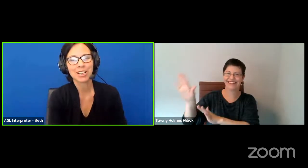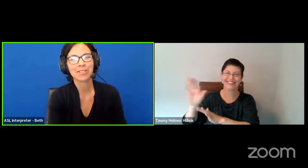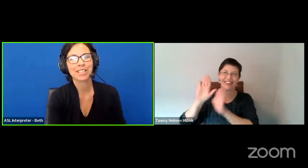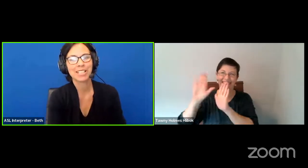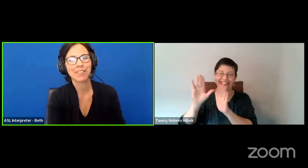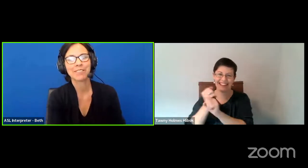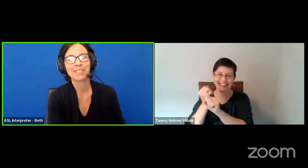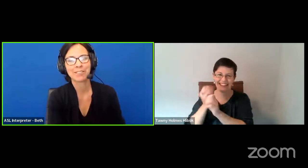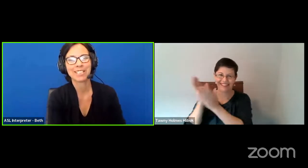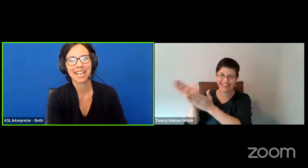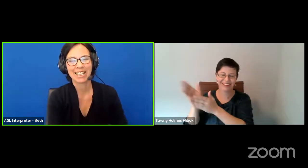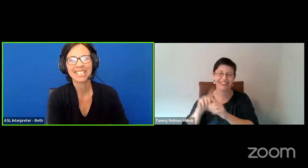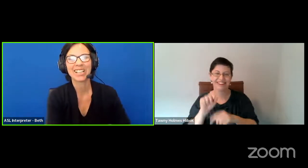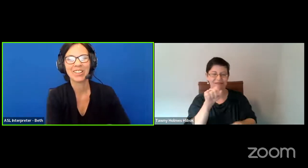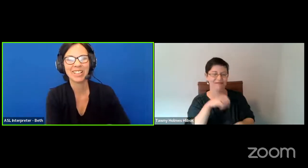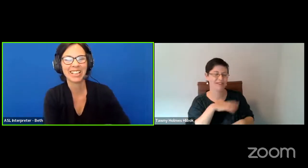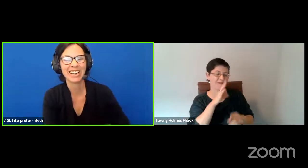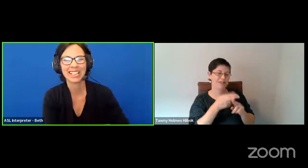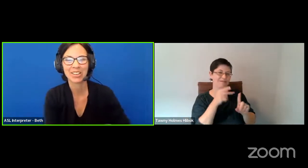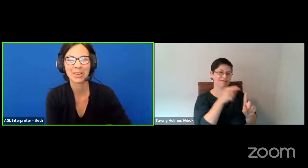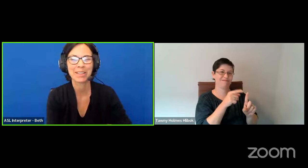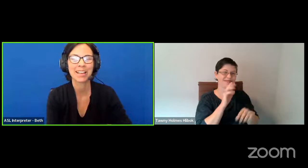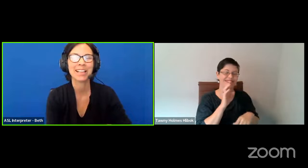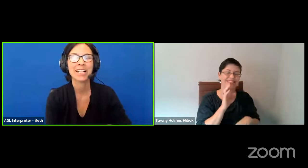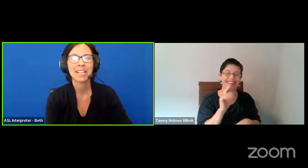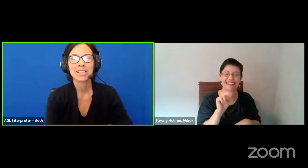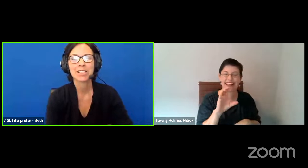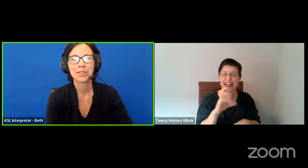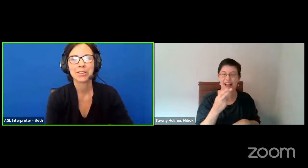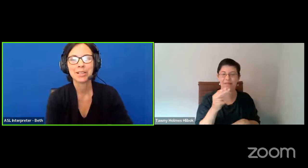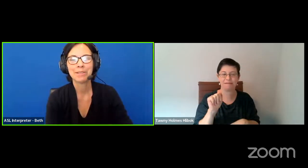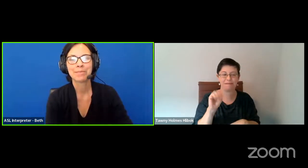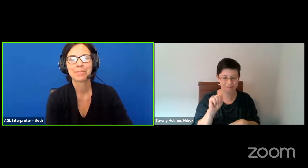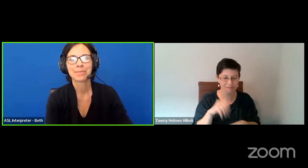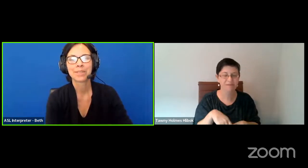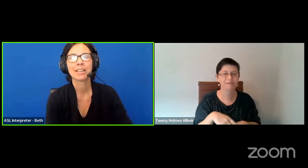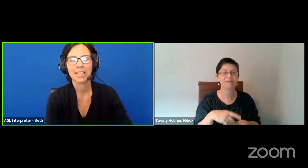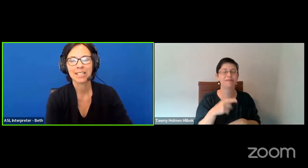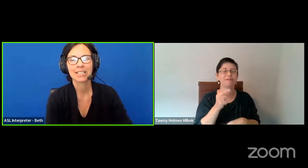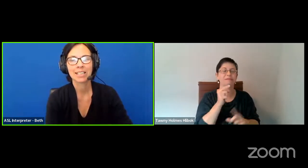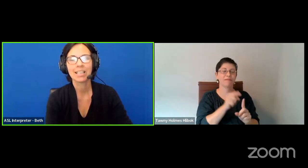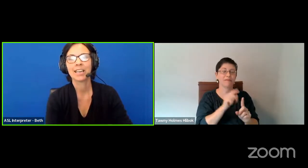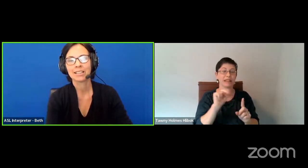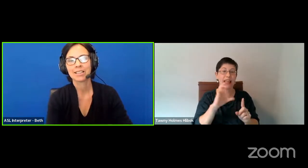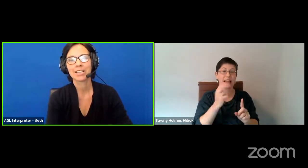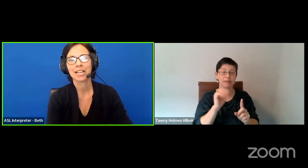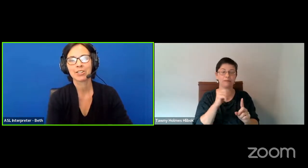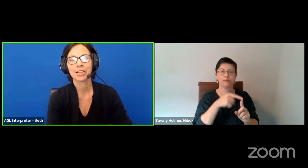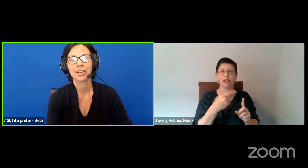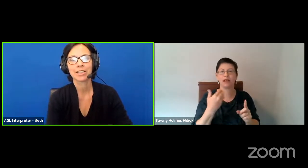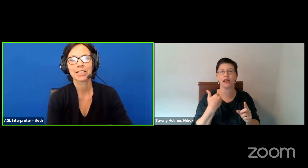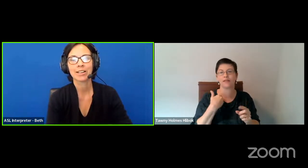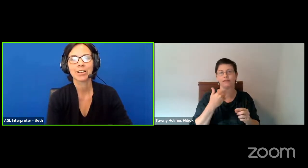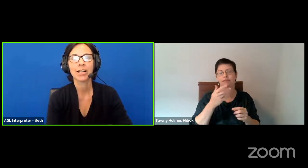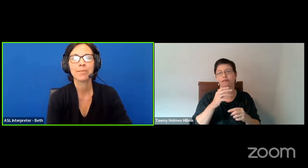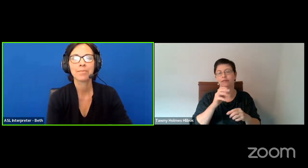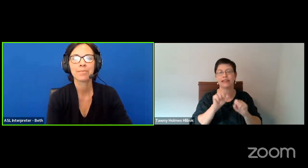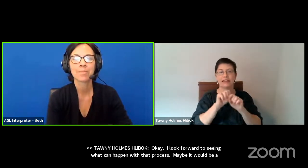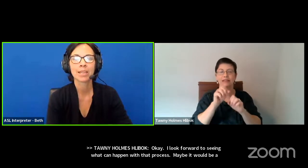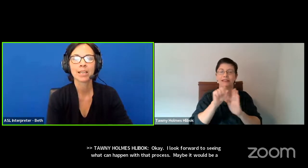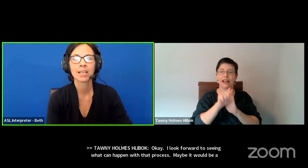National Center of the Deaf have different data. So yeah, sorry about that. So yeah, the National Hearing